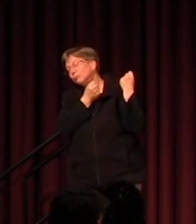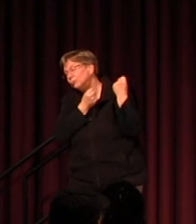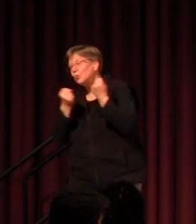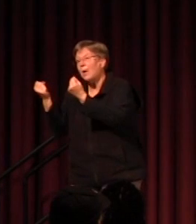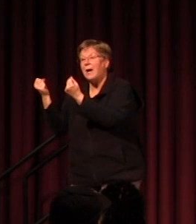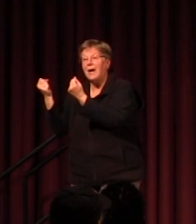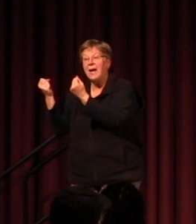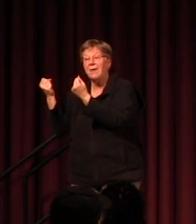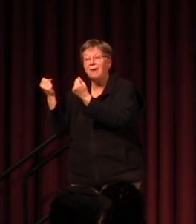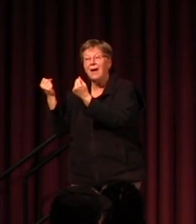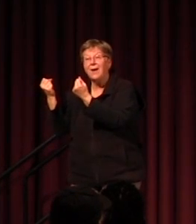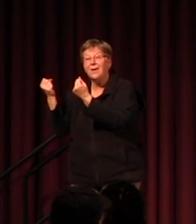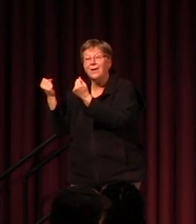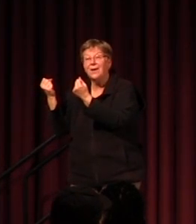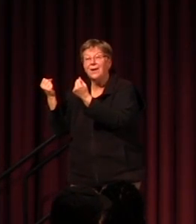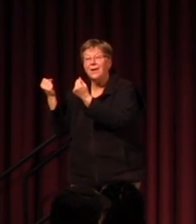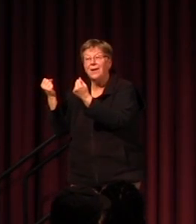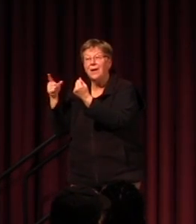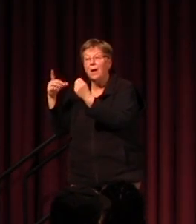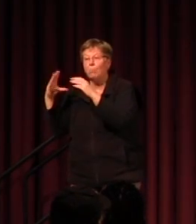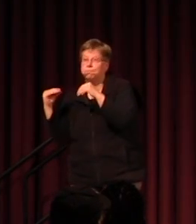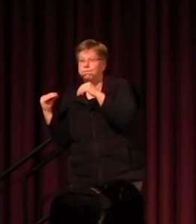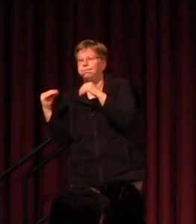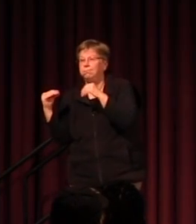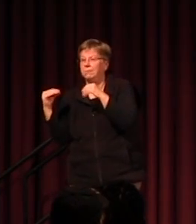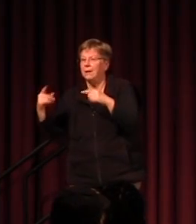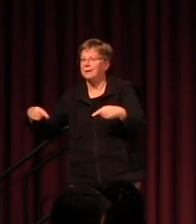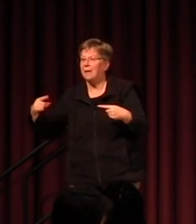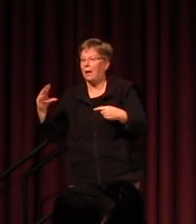out. There's a flat tire